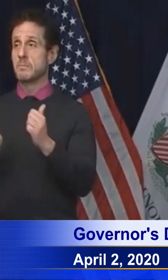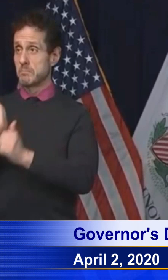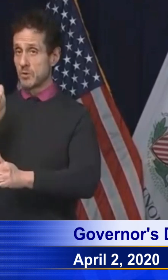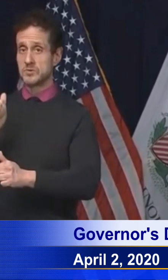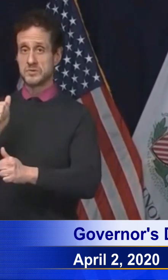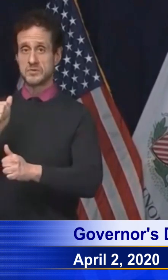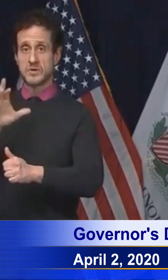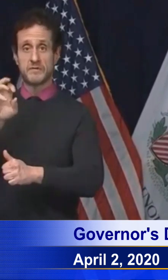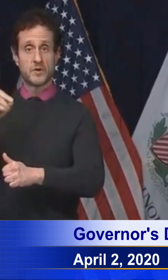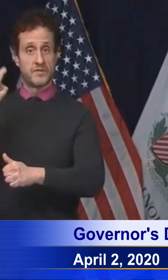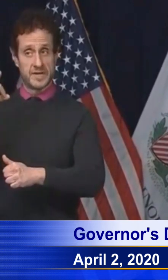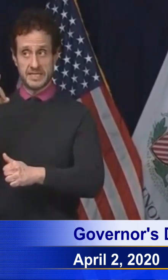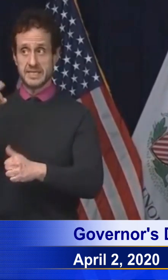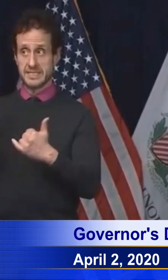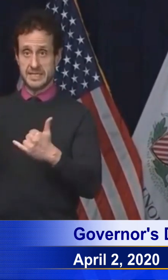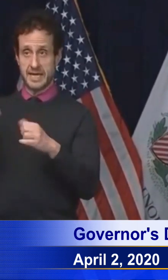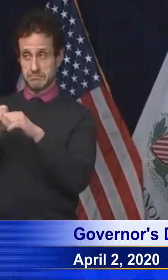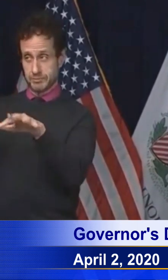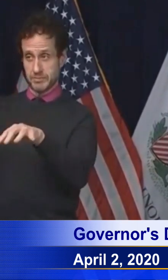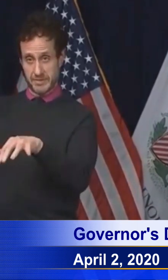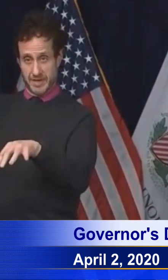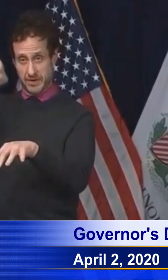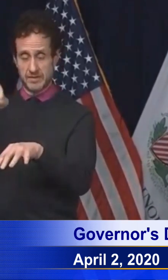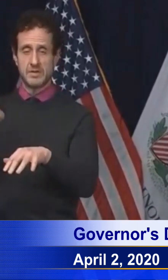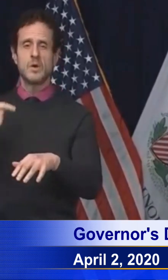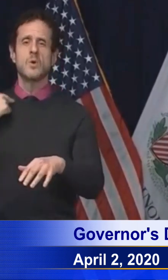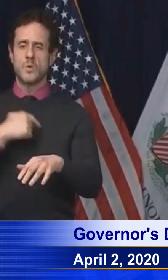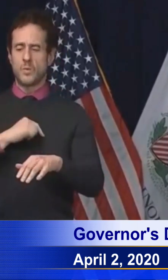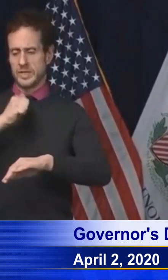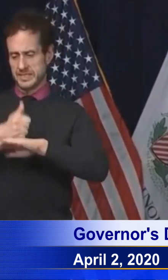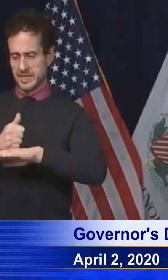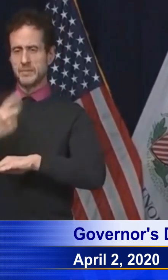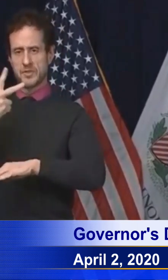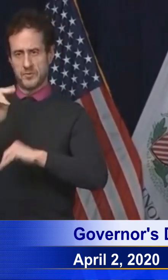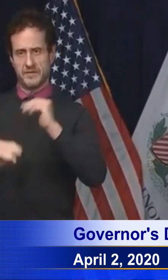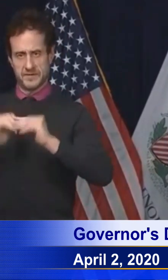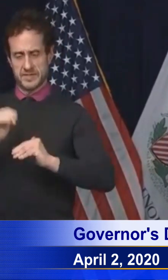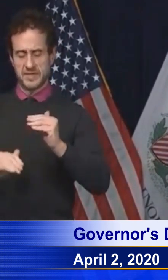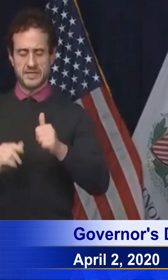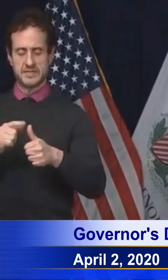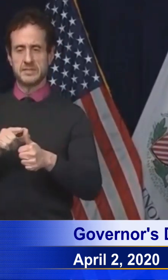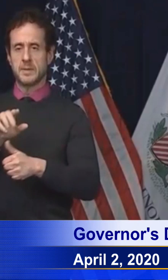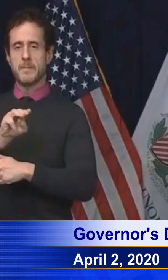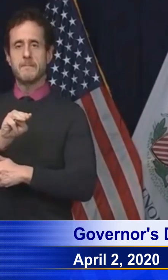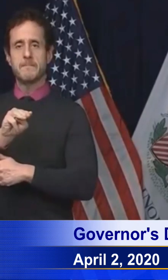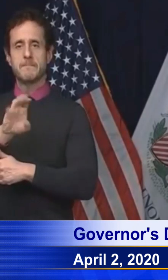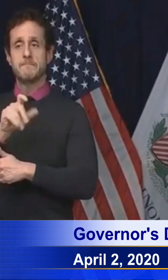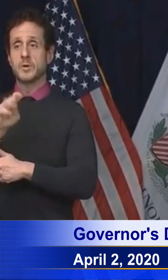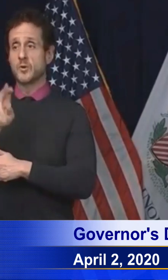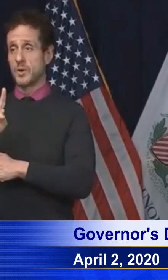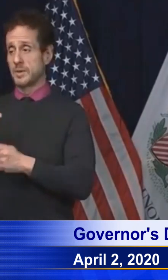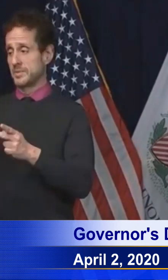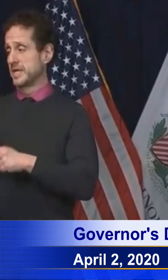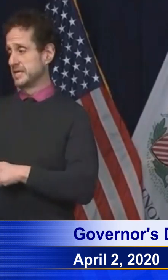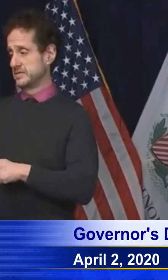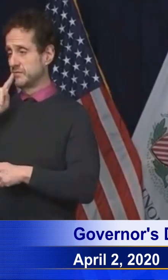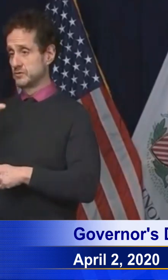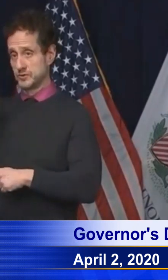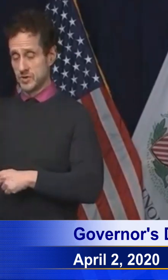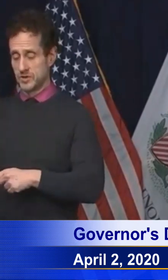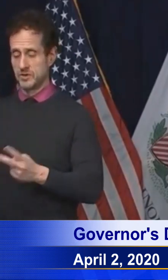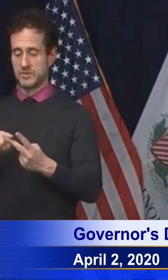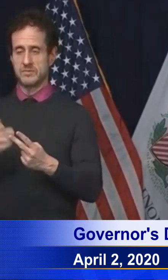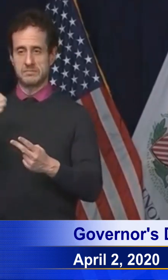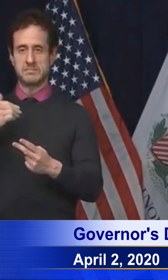today, we had formally launched work on 3 facilities: McCormick Place in Chicago, the